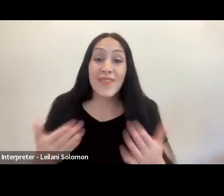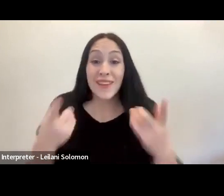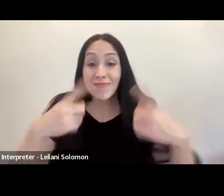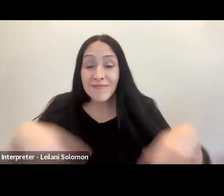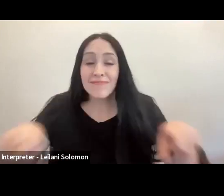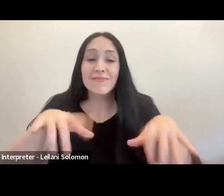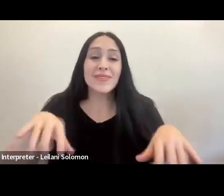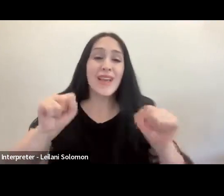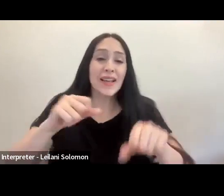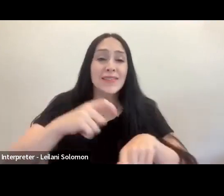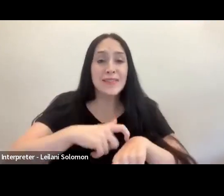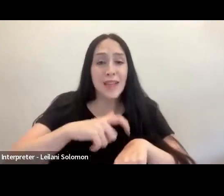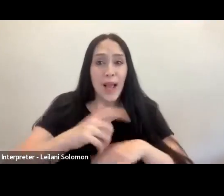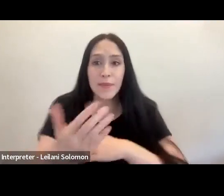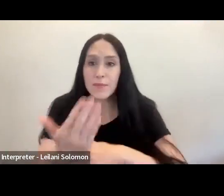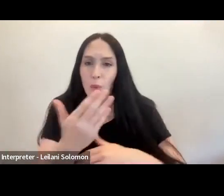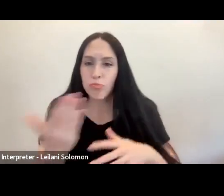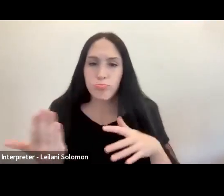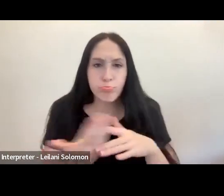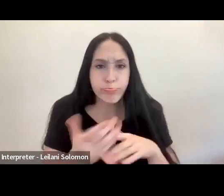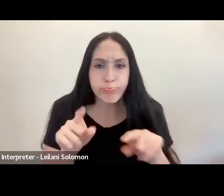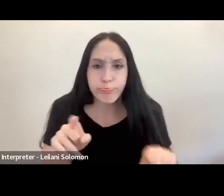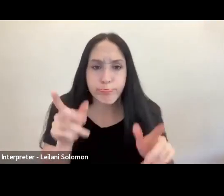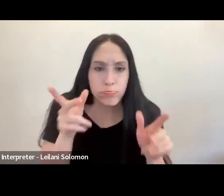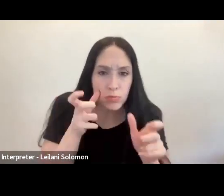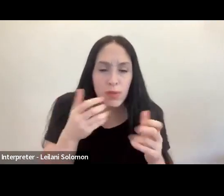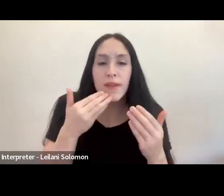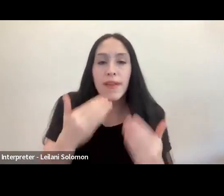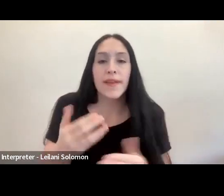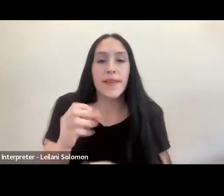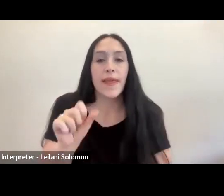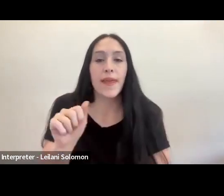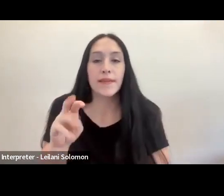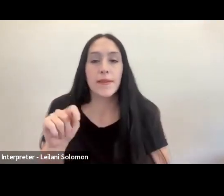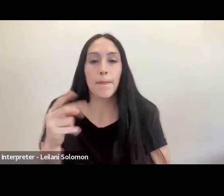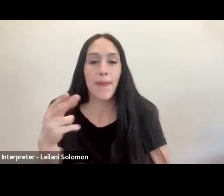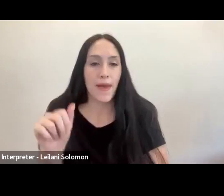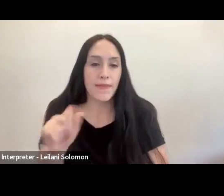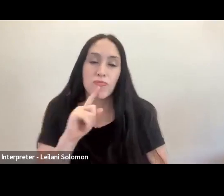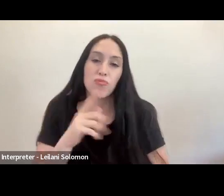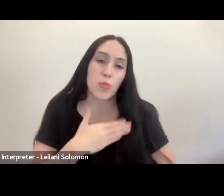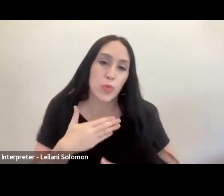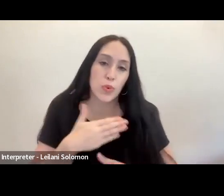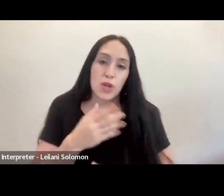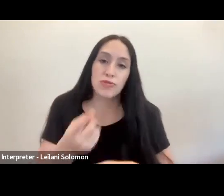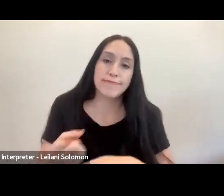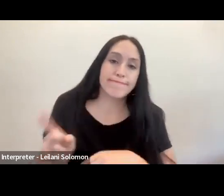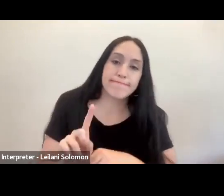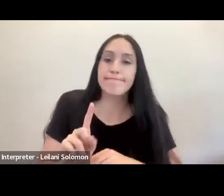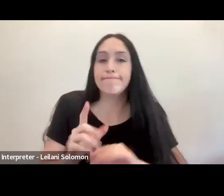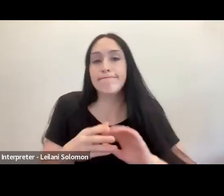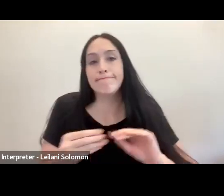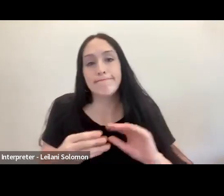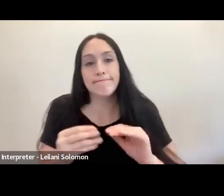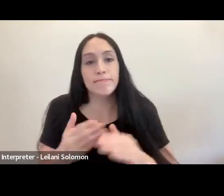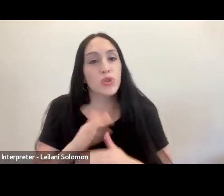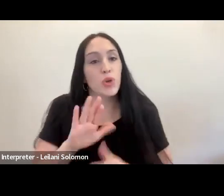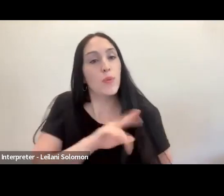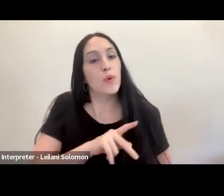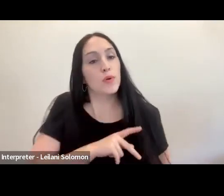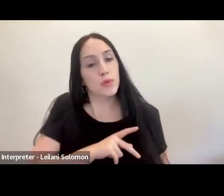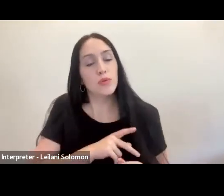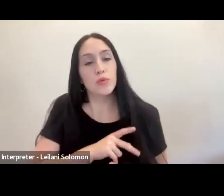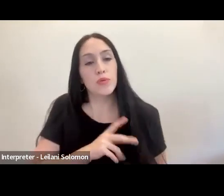time this morning. Thanks, Samantha, again. I think she's already dropped, but appreciate her willingness to come on and share her personal story about ABLE